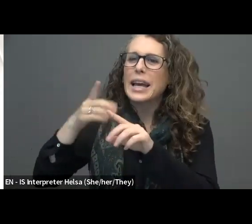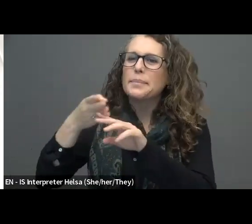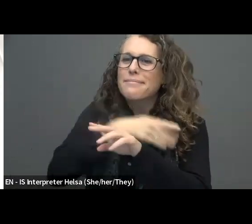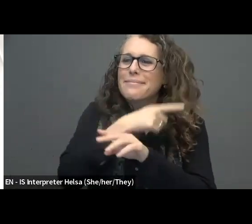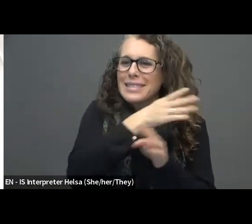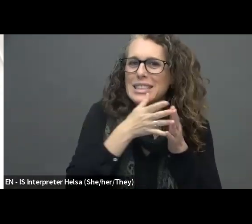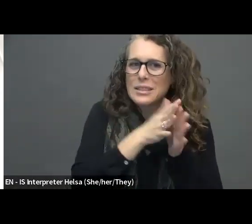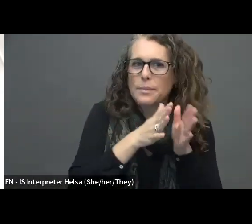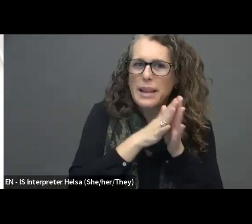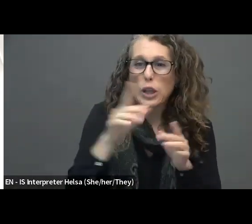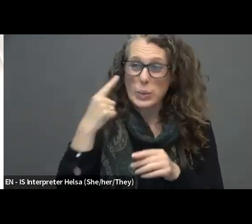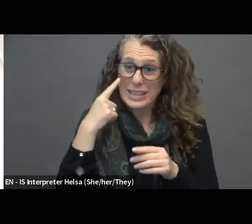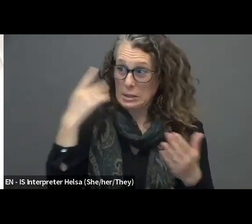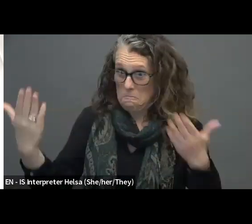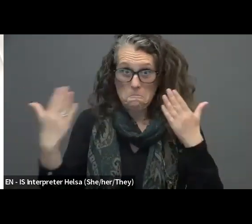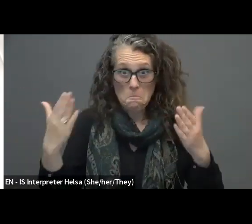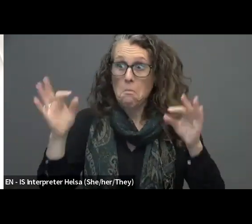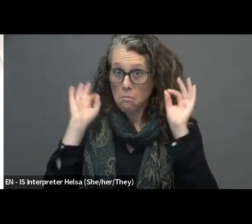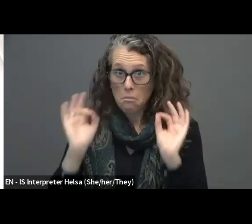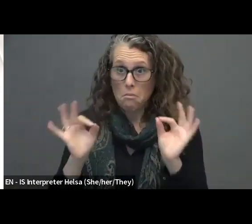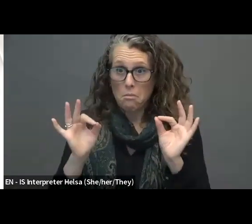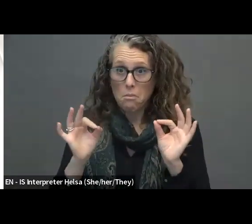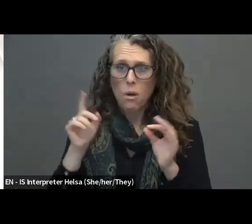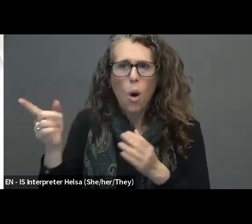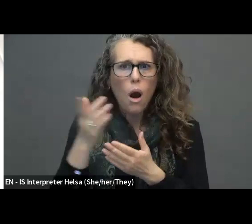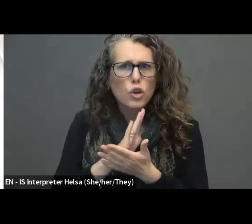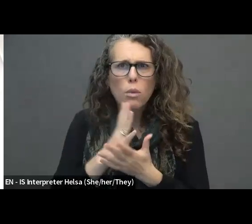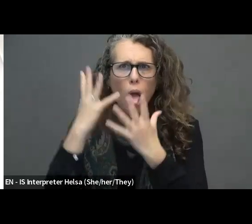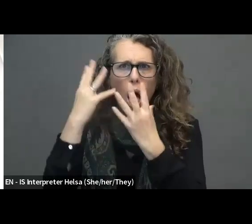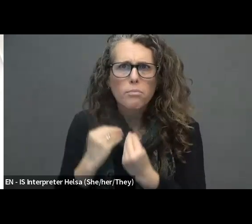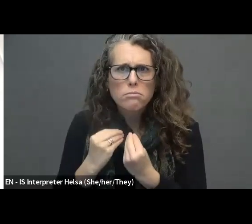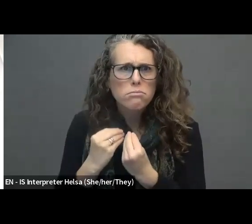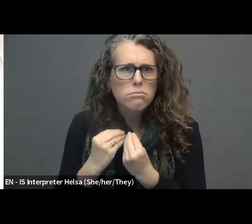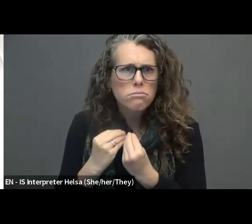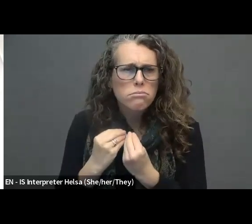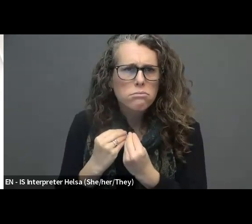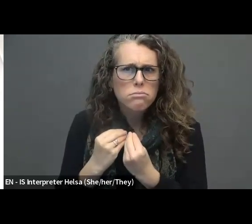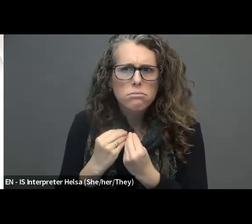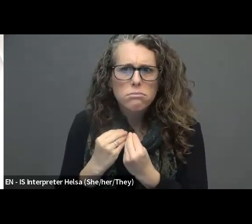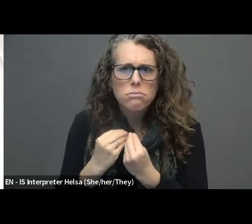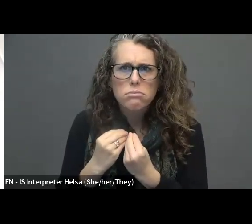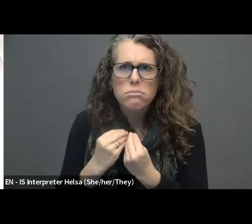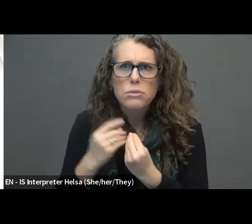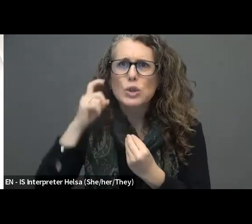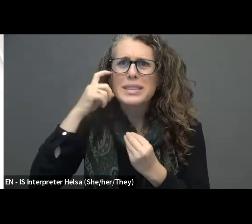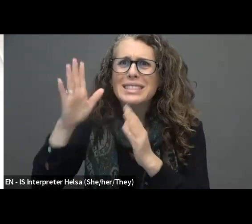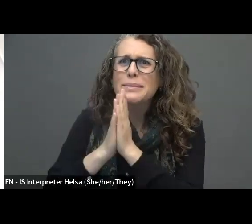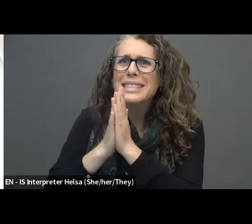the ratings. Oh, the interpreter is no longer pinned. Tobias, can you spotlight the